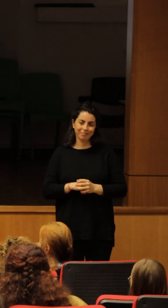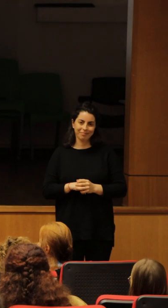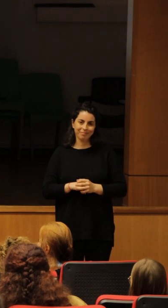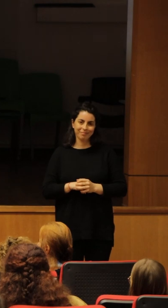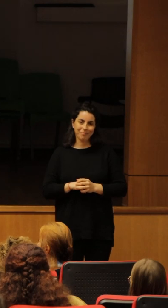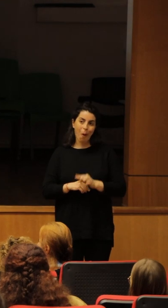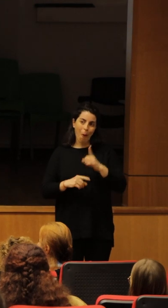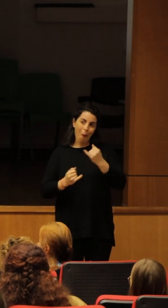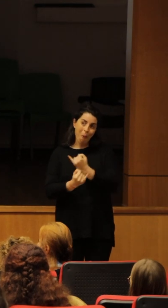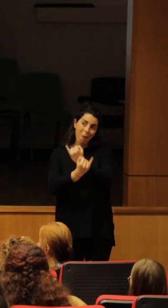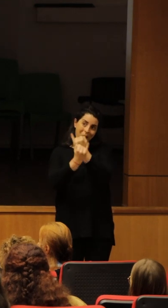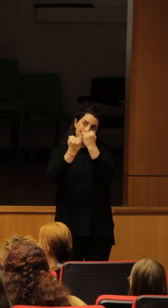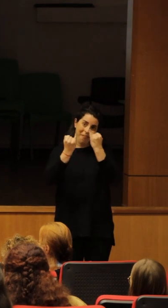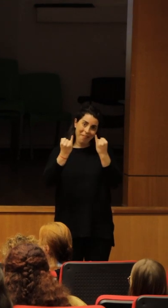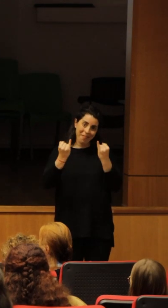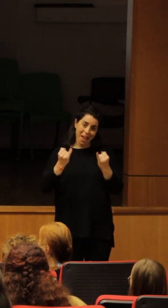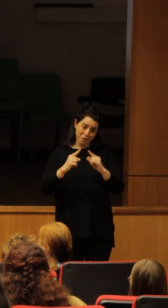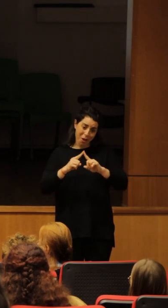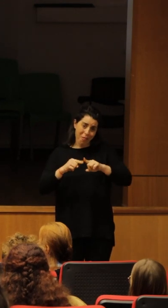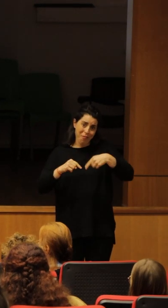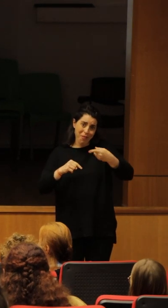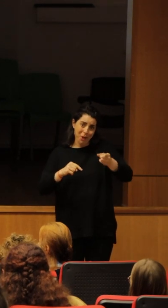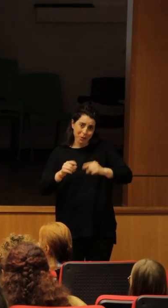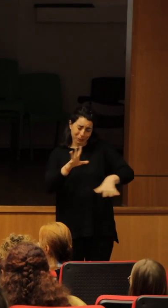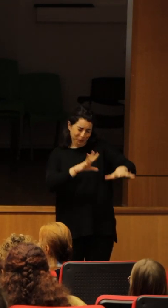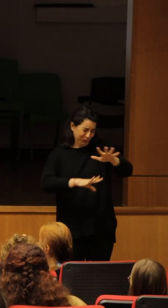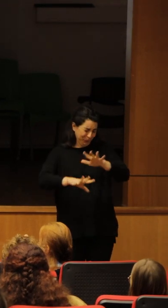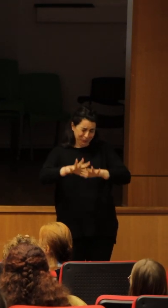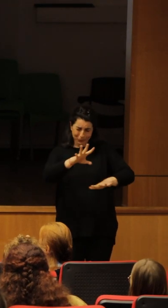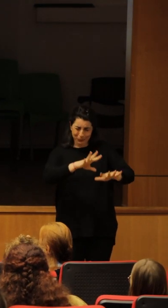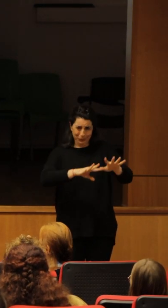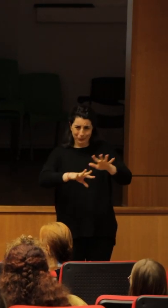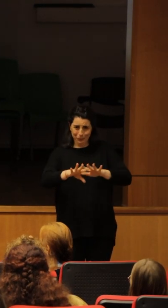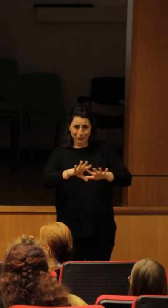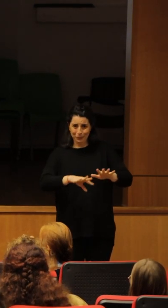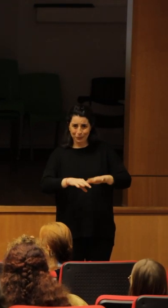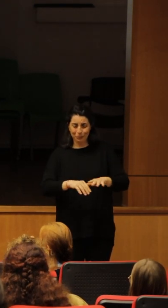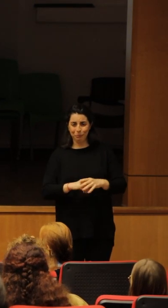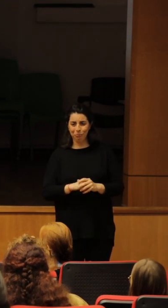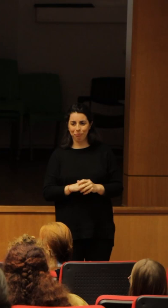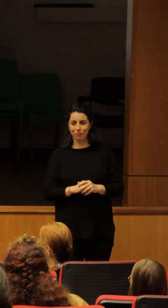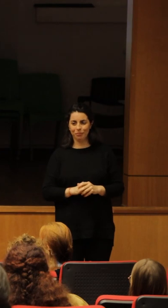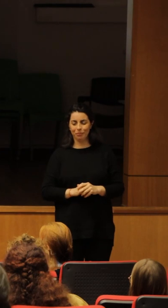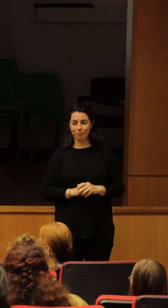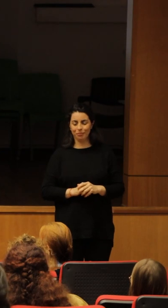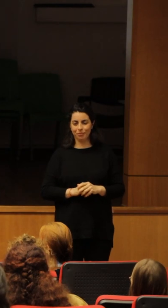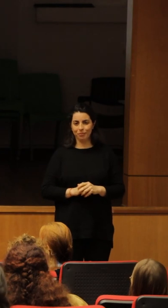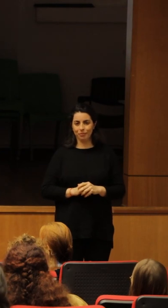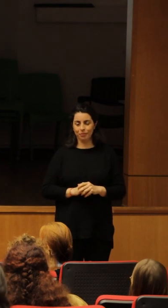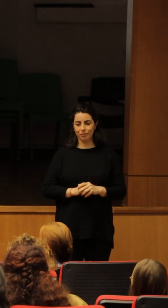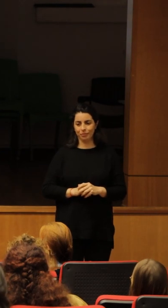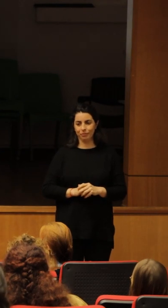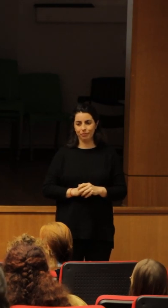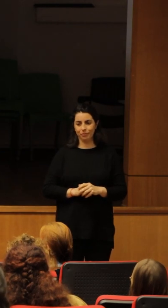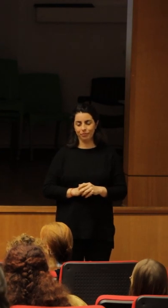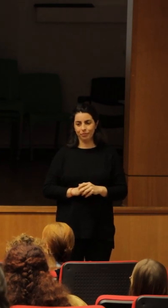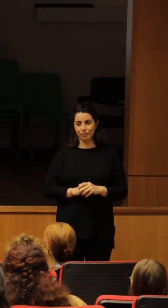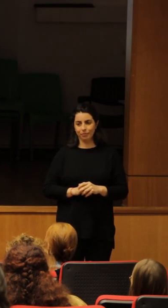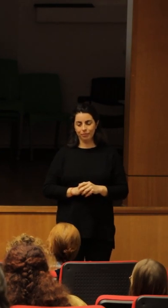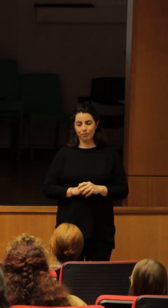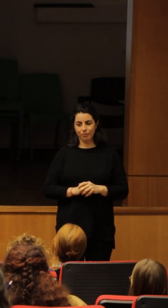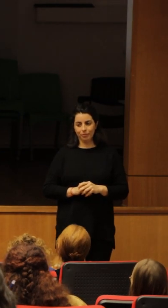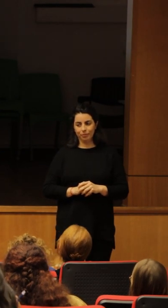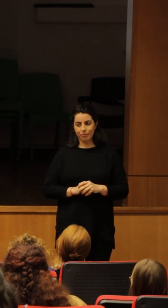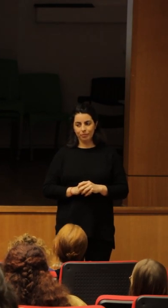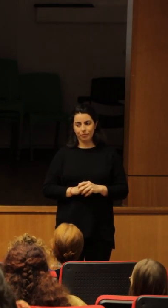En un buen día antes de que haga un zafarrancho mezclando todo eso. So, everything that we can see, smell,